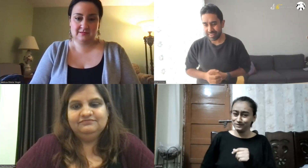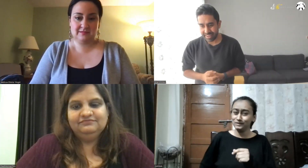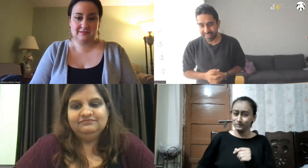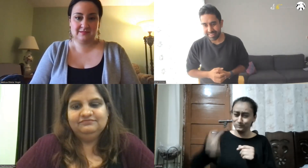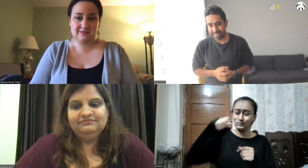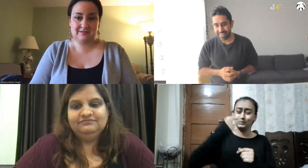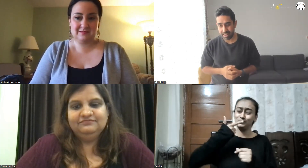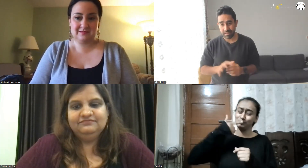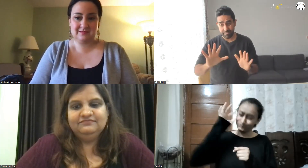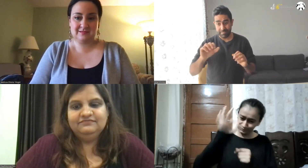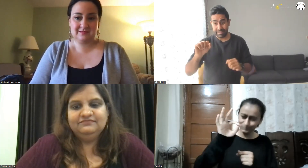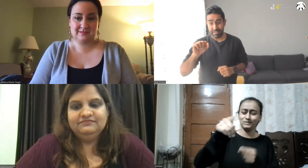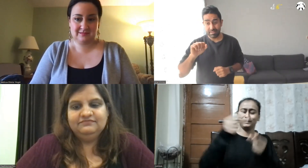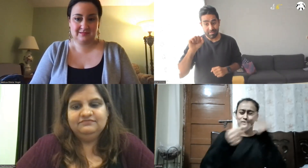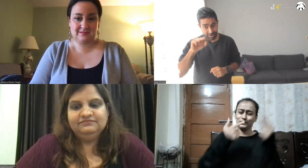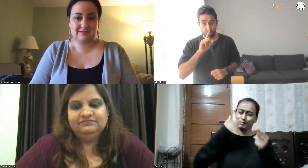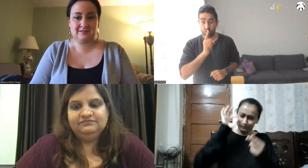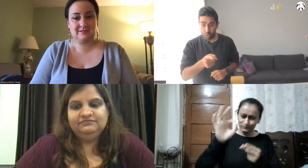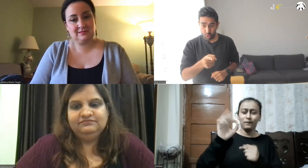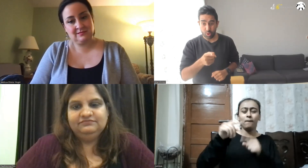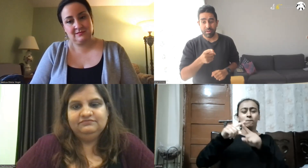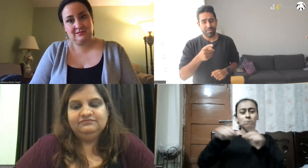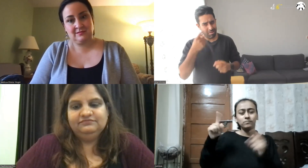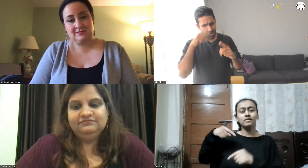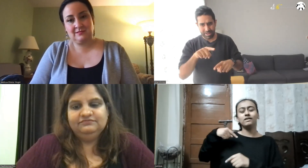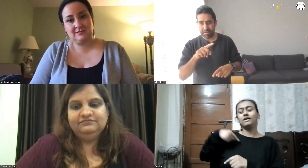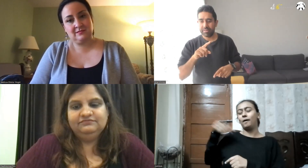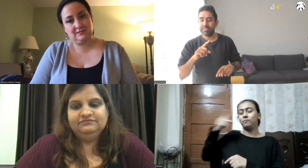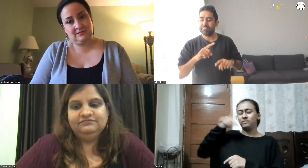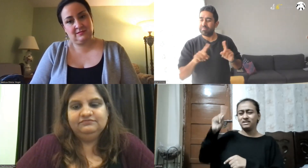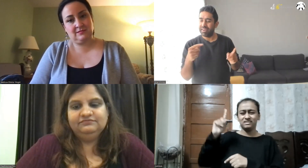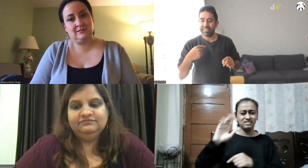yourself and take your decision further. Yeah, you're right, whatever you said, but